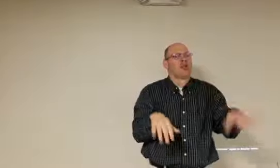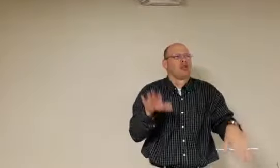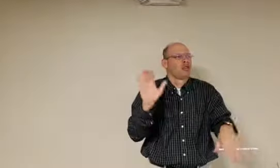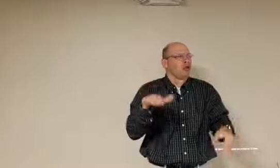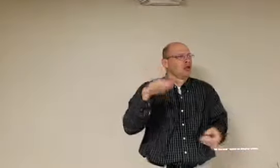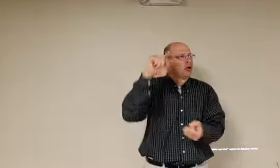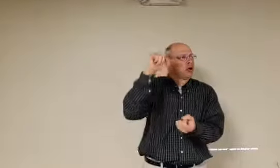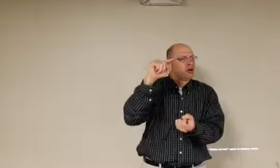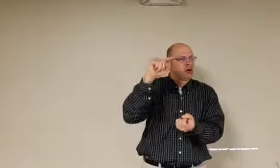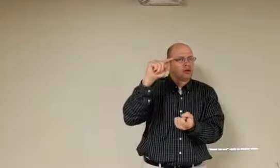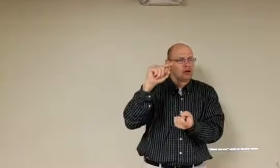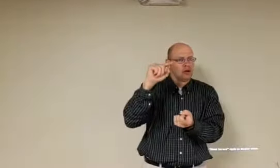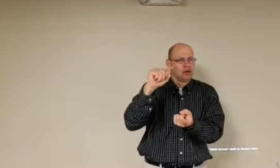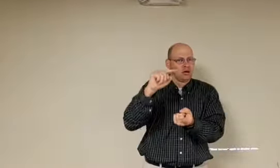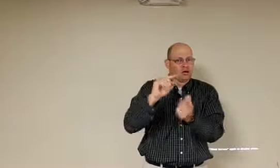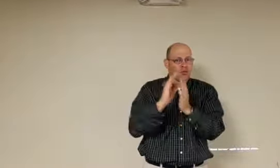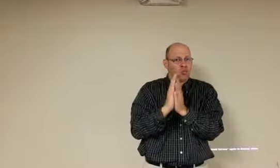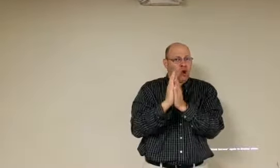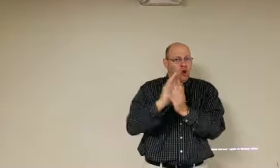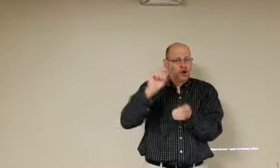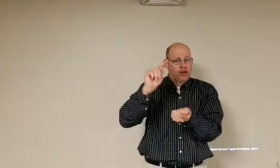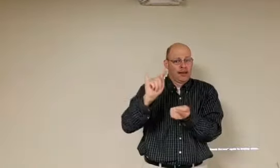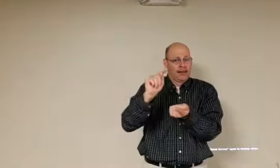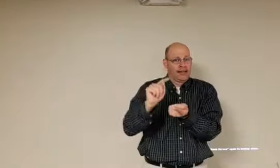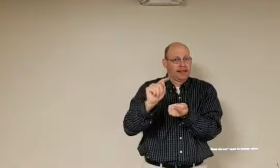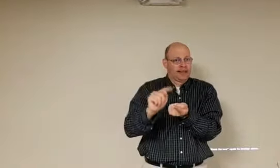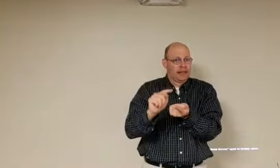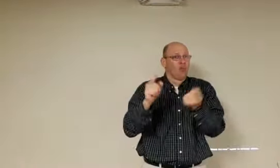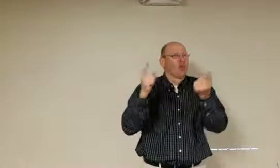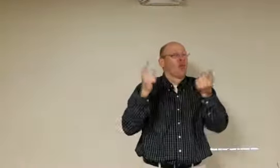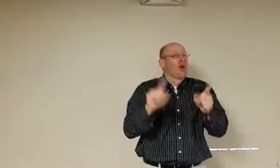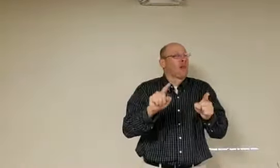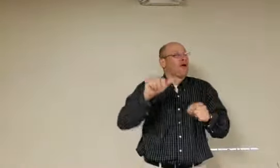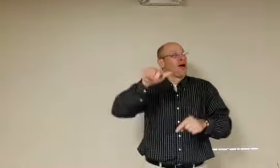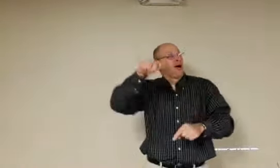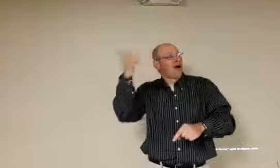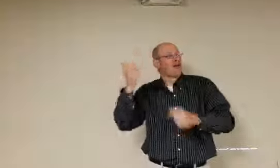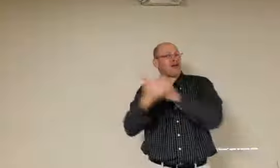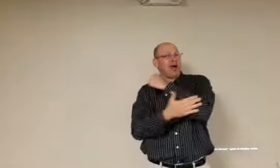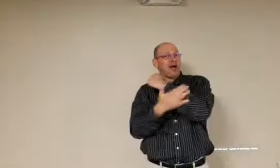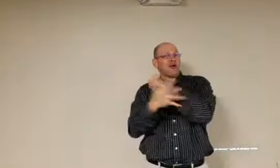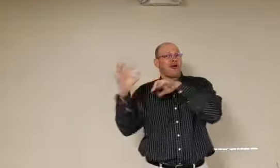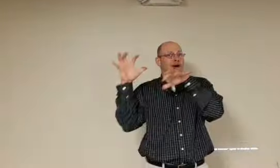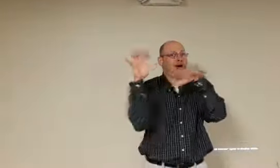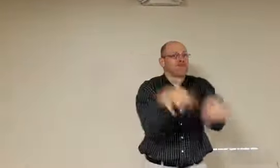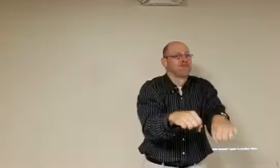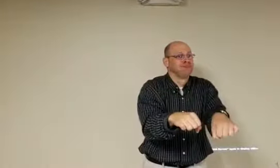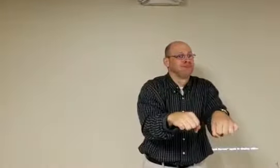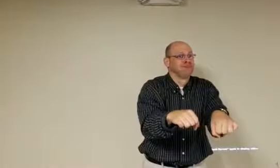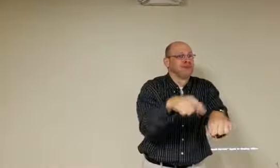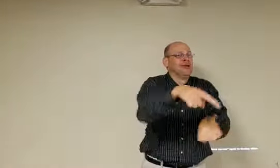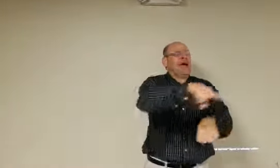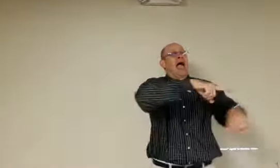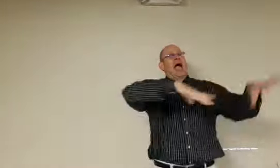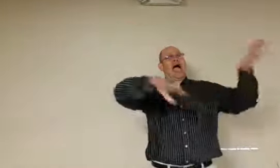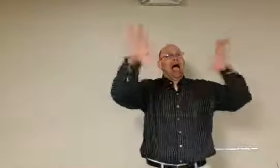However, later they began to neglect things of God. Their prayer became less and less because the other country came in